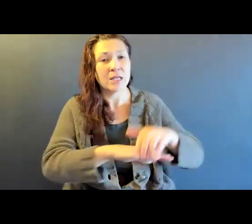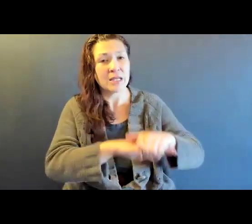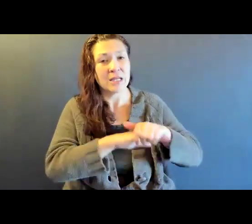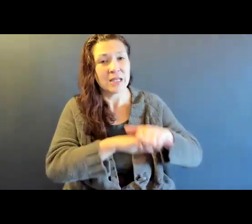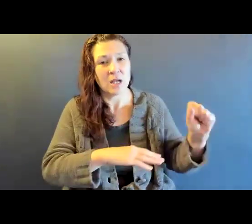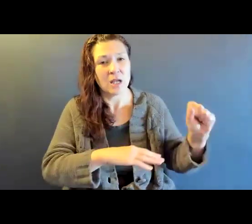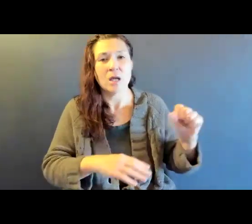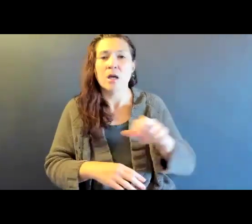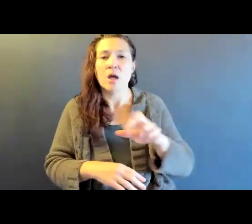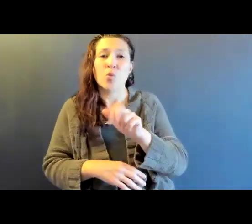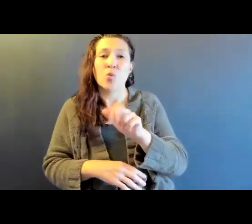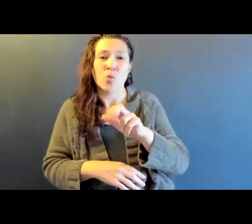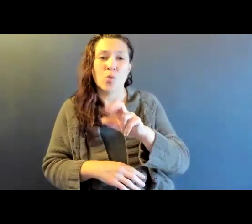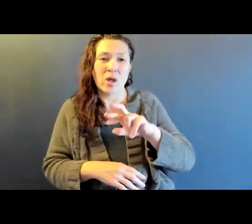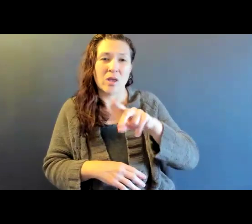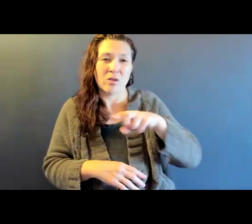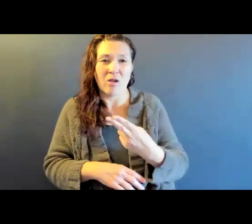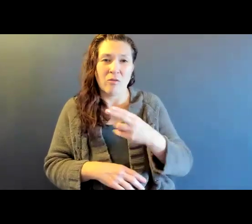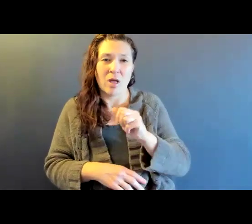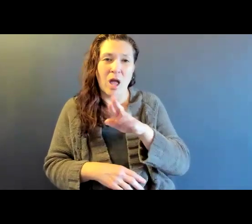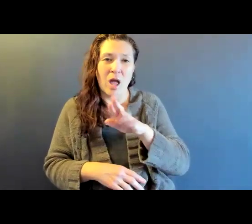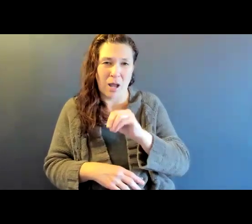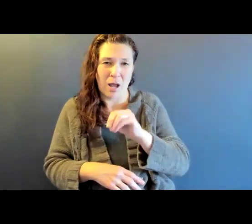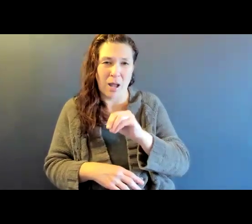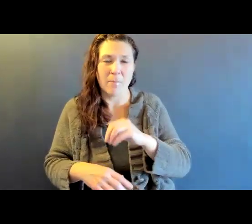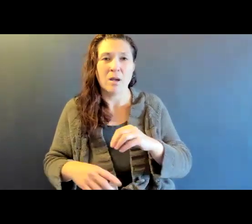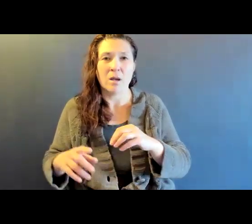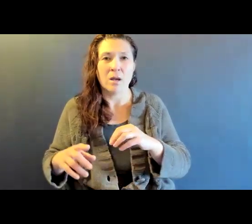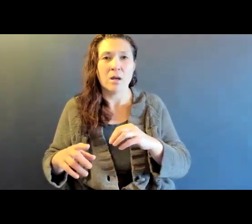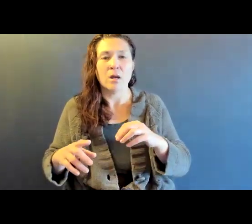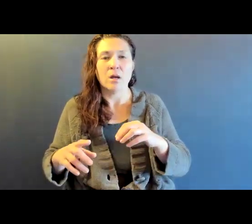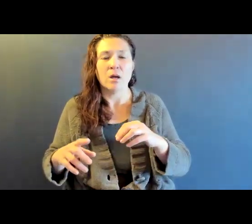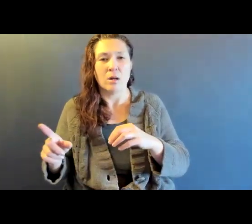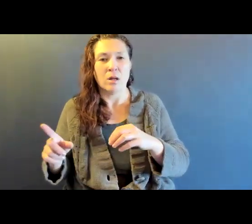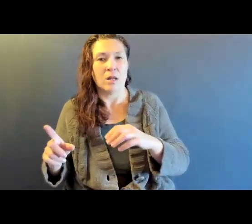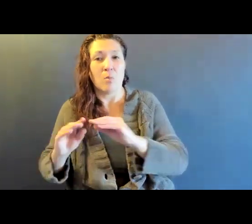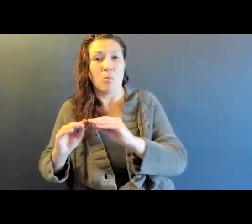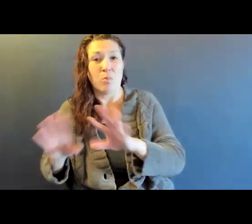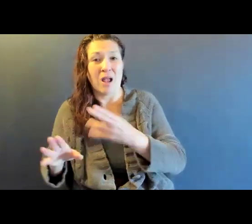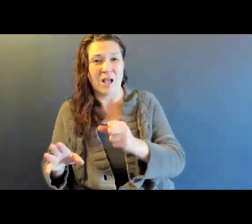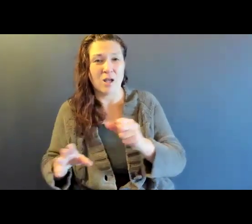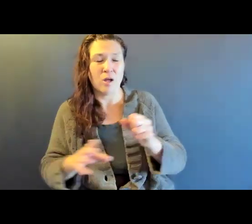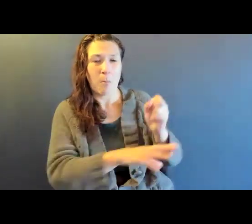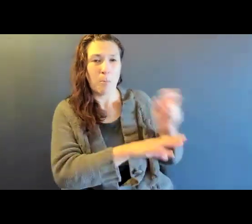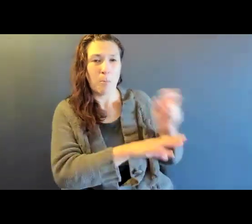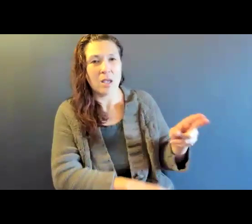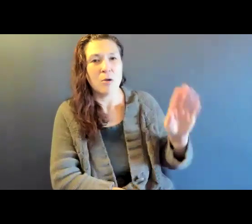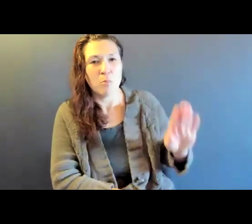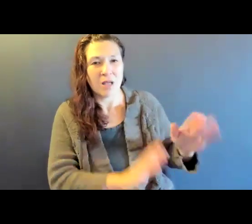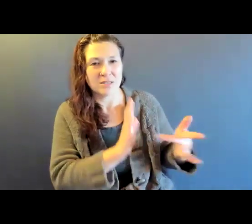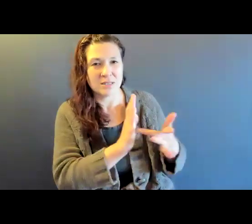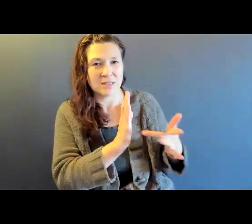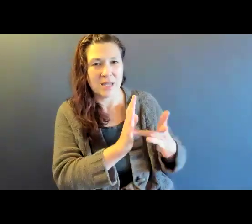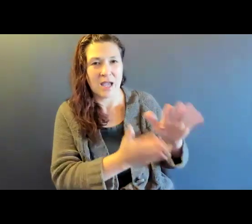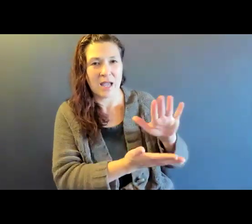at Brighton High, prevailed over team Raul Brown, who's the head coach of Tech Boston Academy, with a game final score